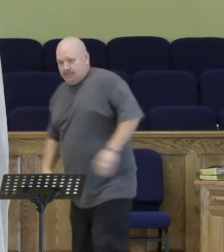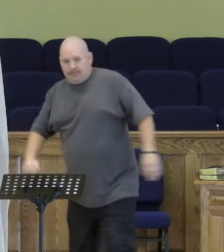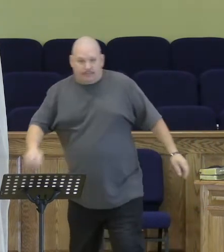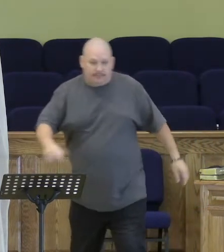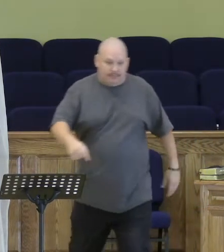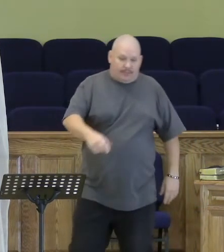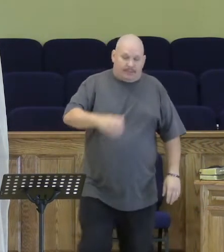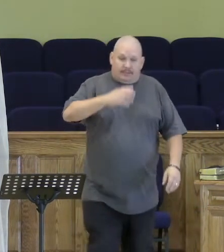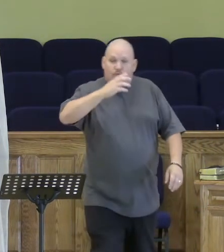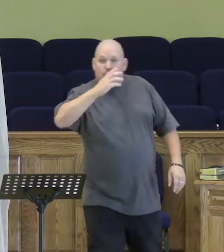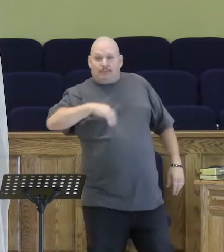leaves.